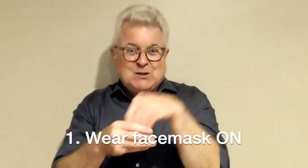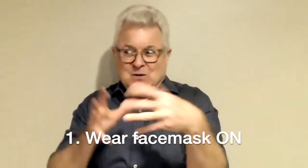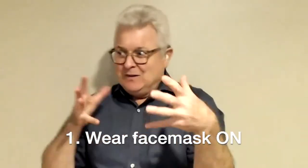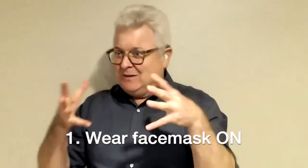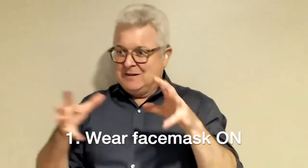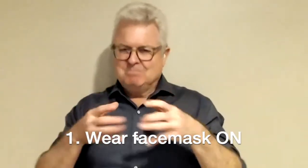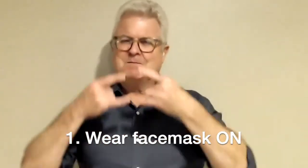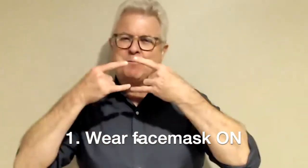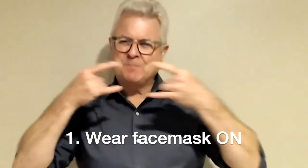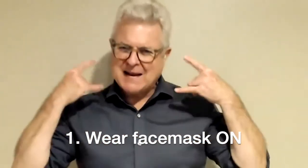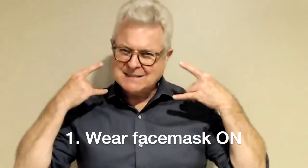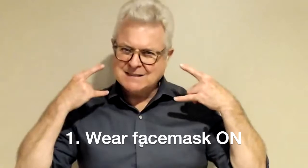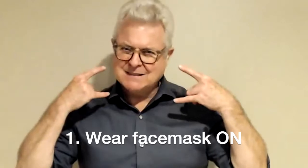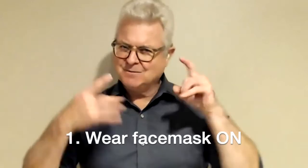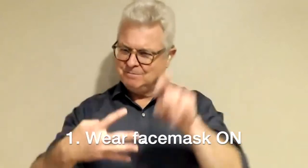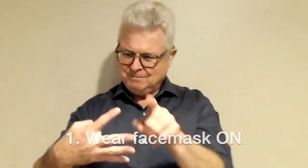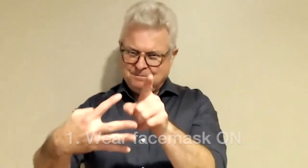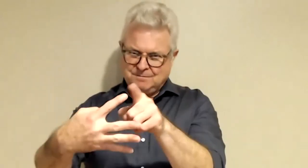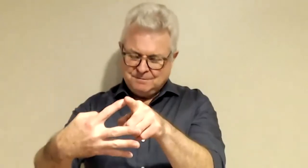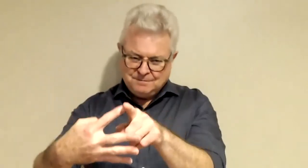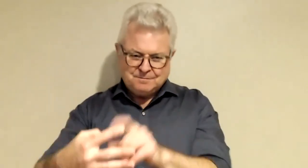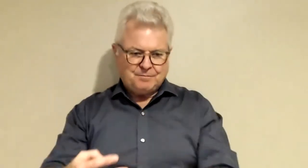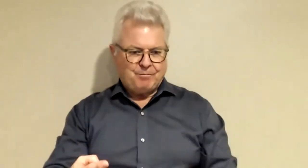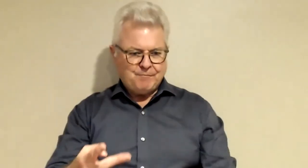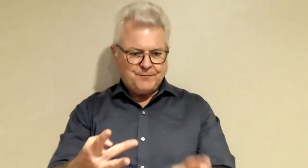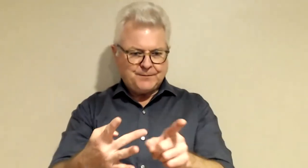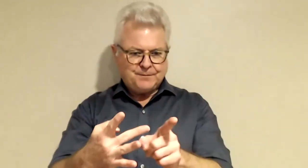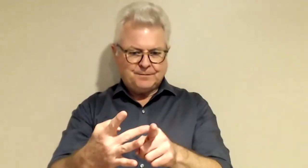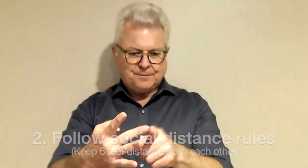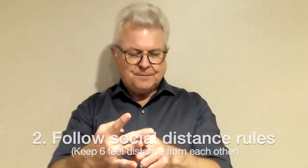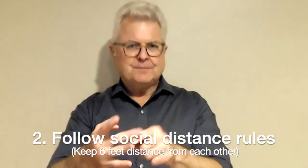especially in congregate settings. Mask at all times.